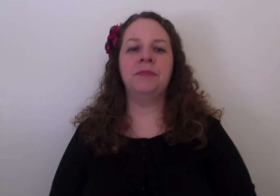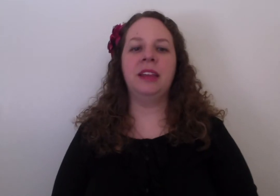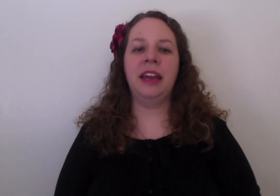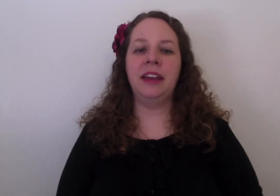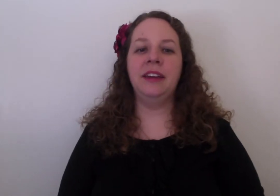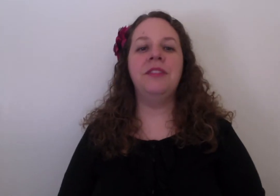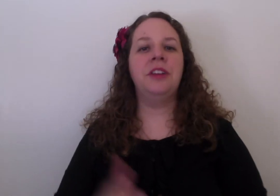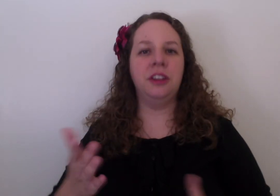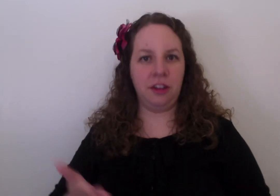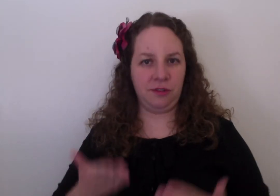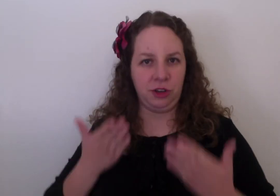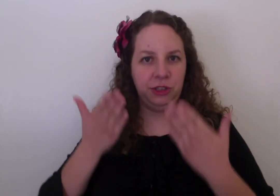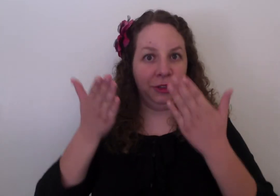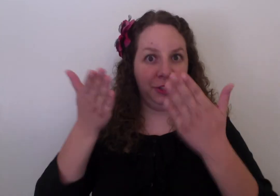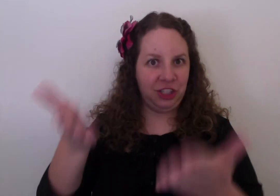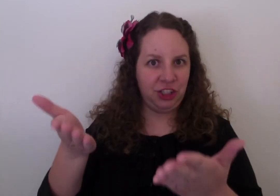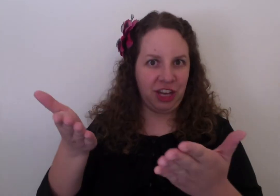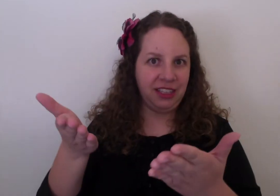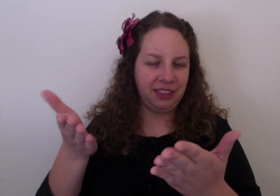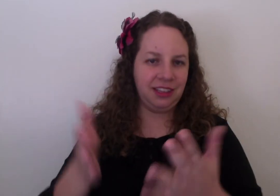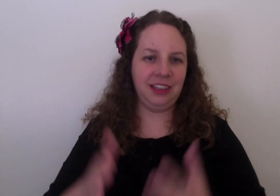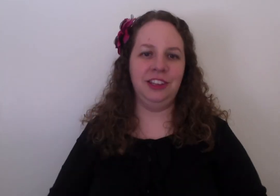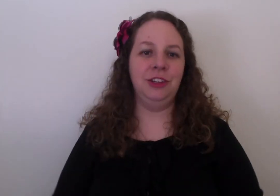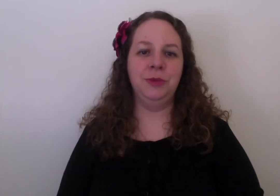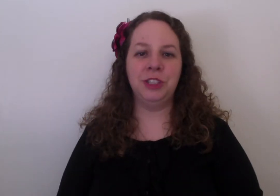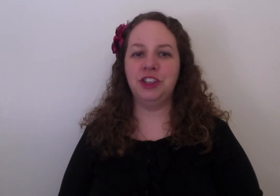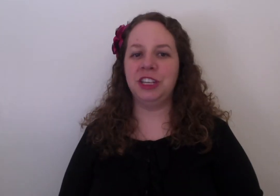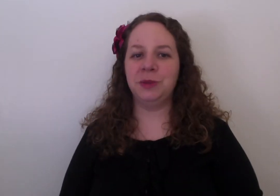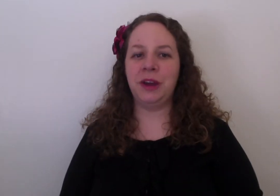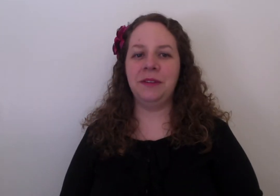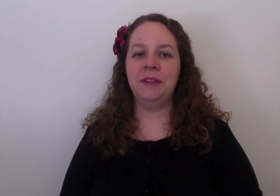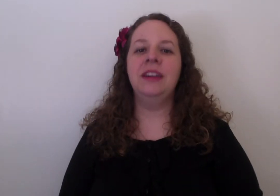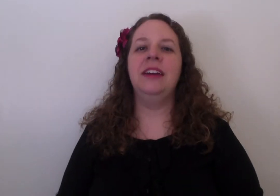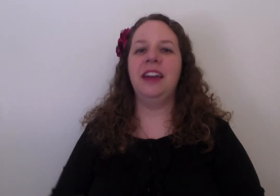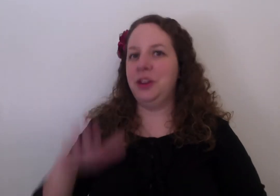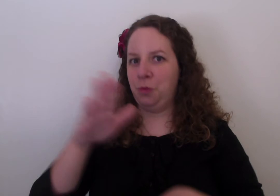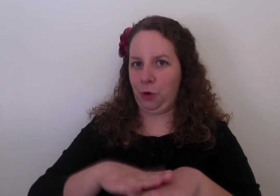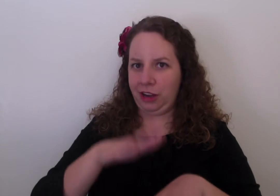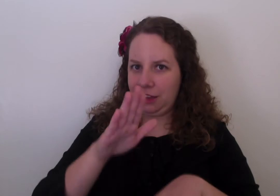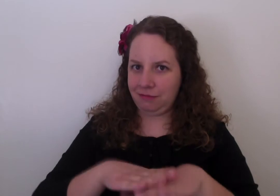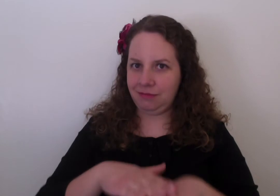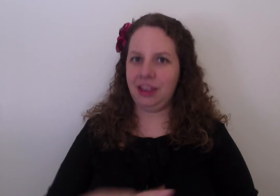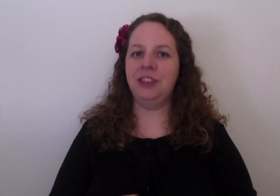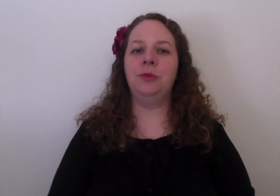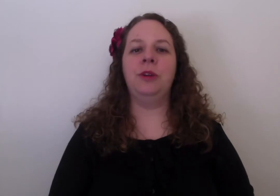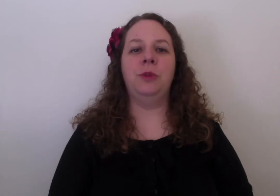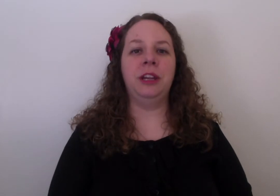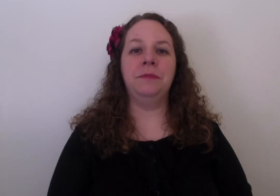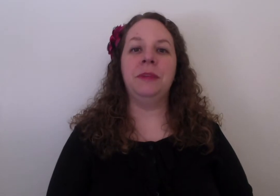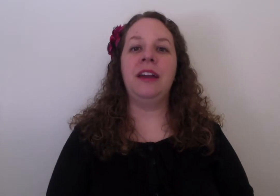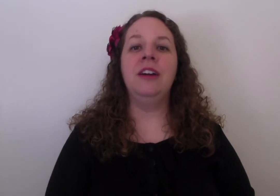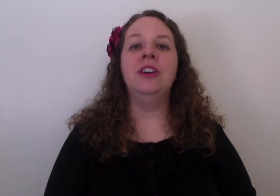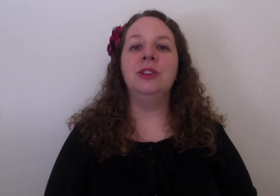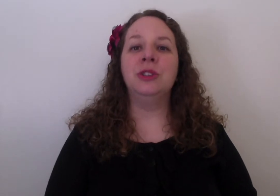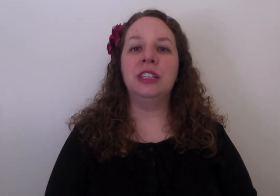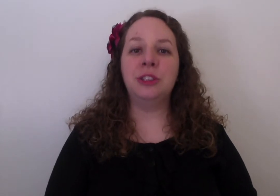Okay. And then of course you learn suggest and you suggest what? And warning in the one warning. Okay. Okay. So let's go